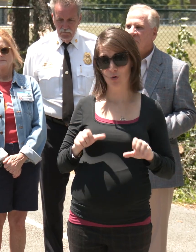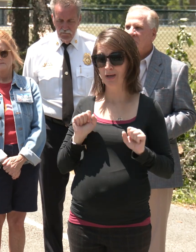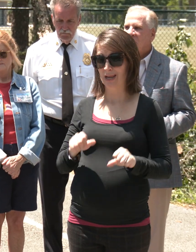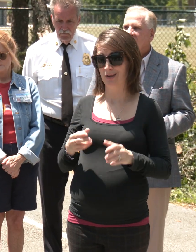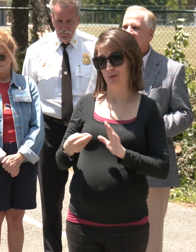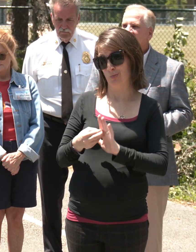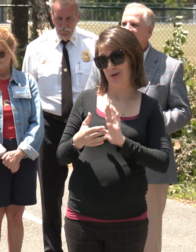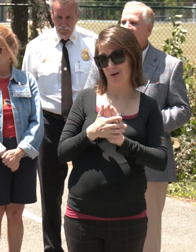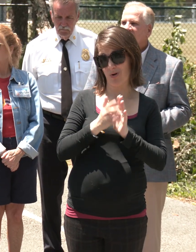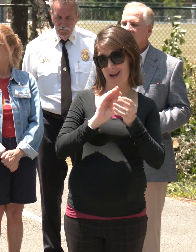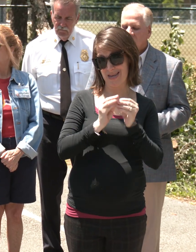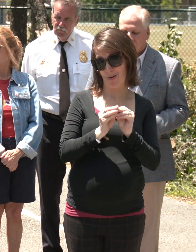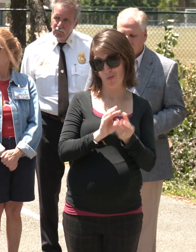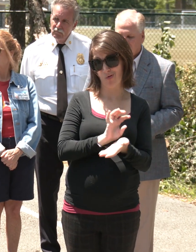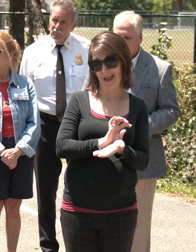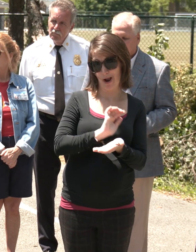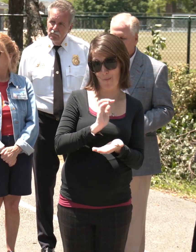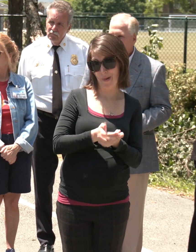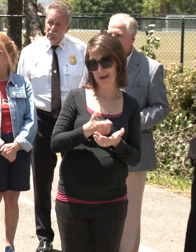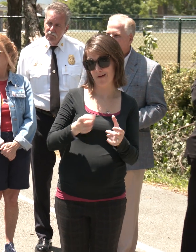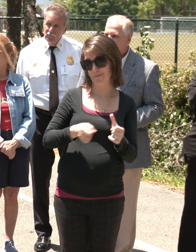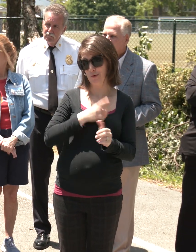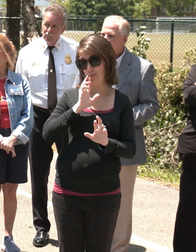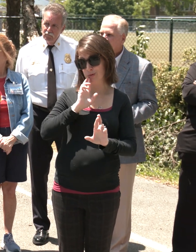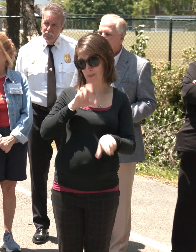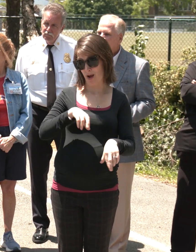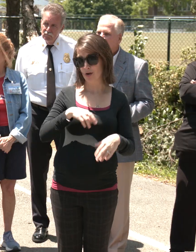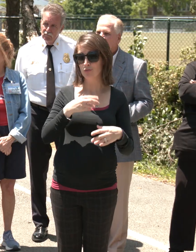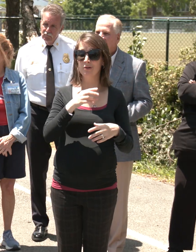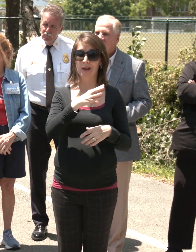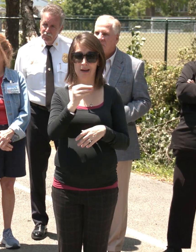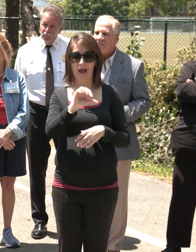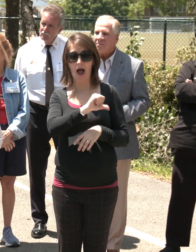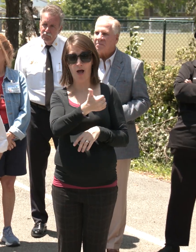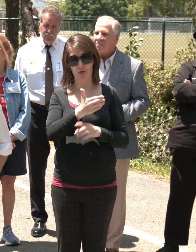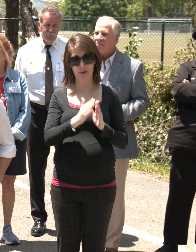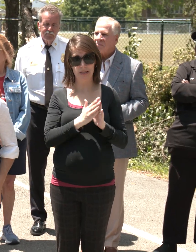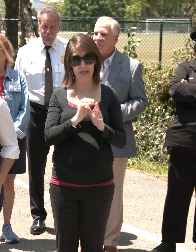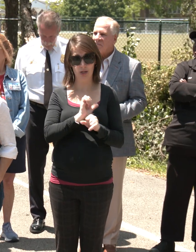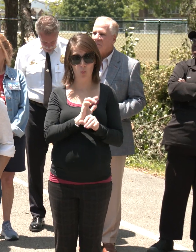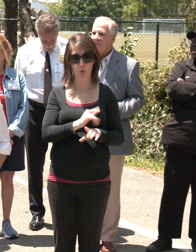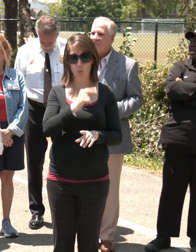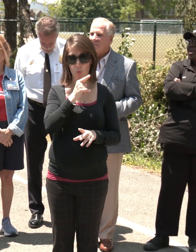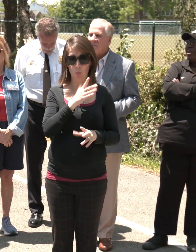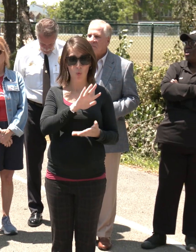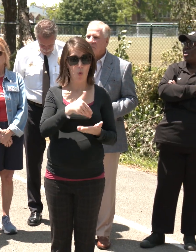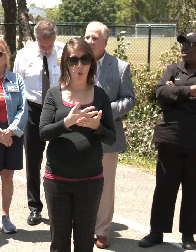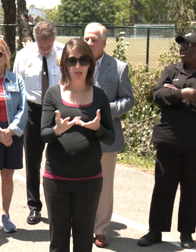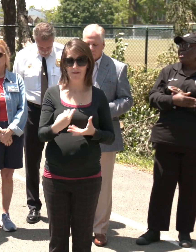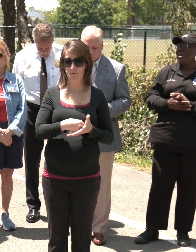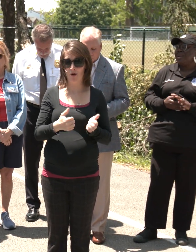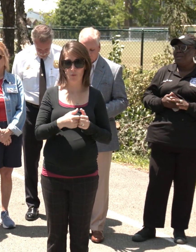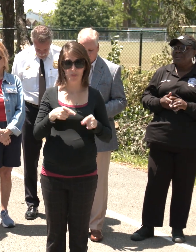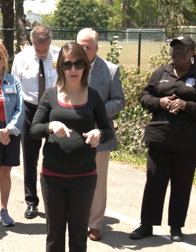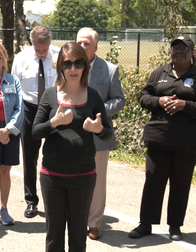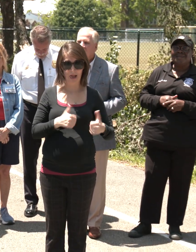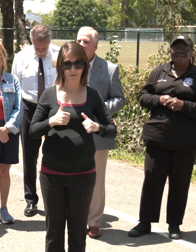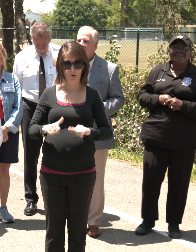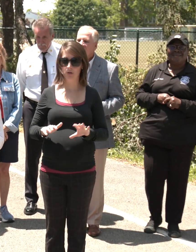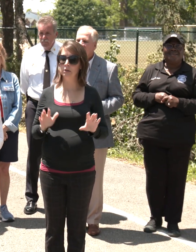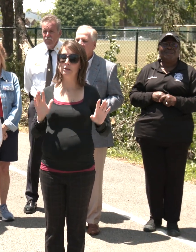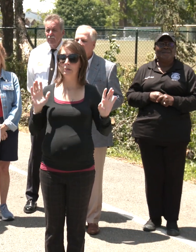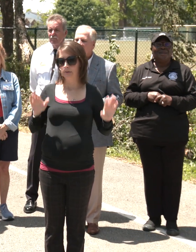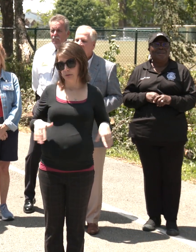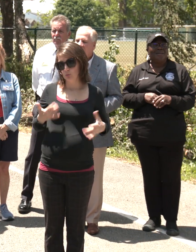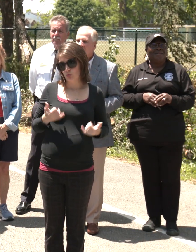number on the number of first responders and other city workers and everybody that's involved in this effort? We are working